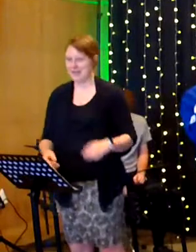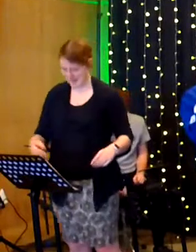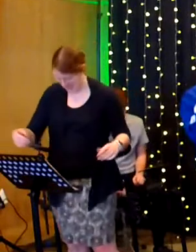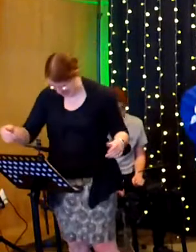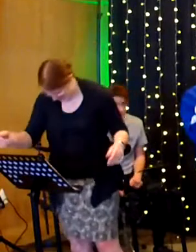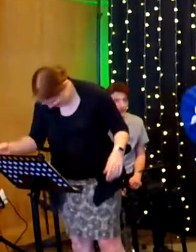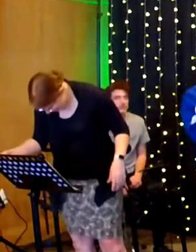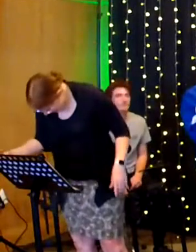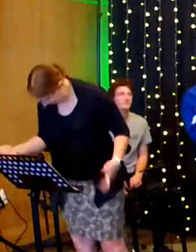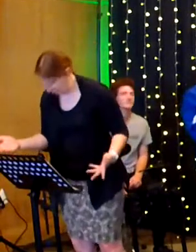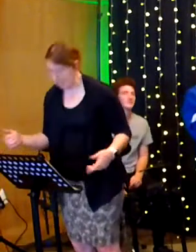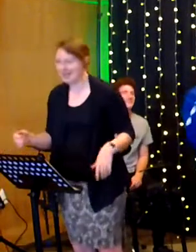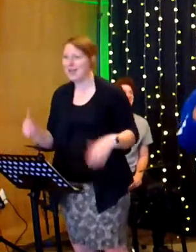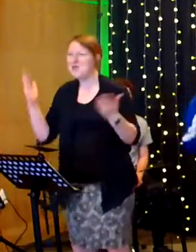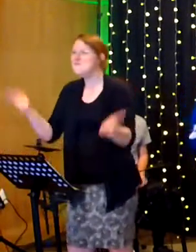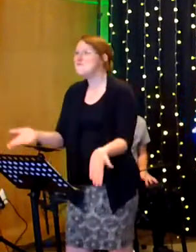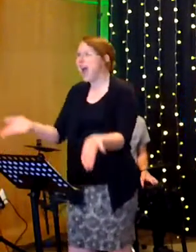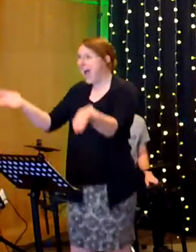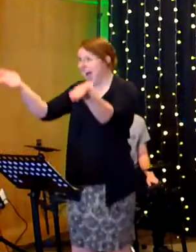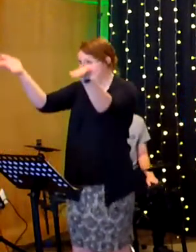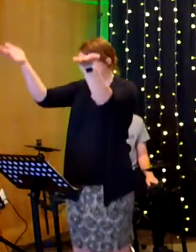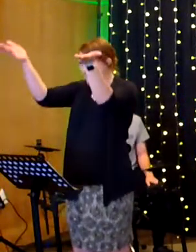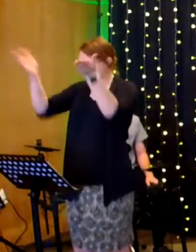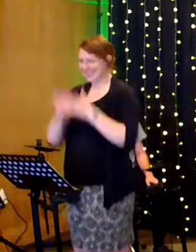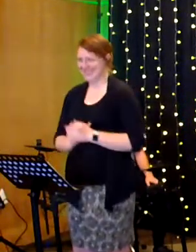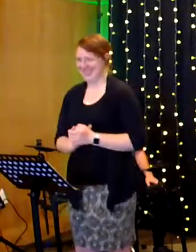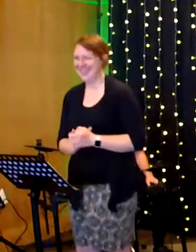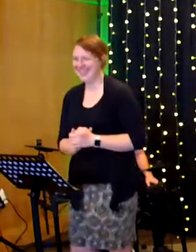How about we all rise up and worship together?